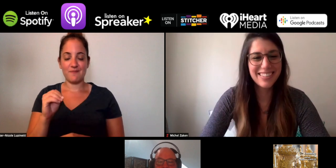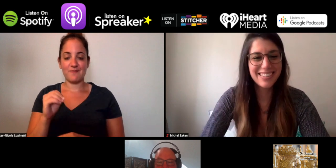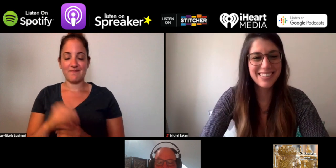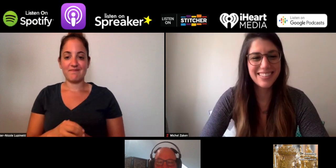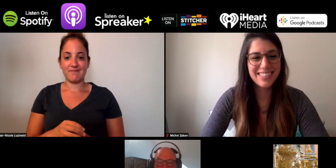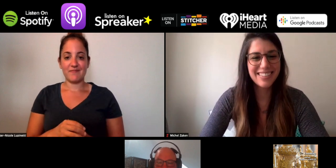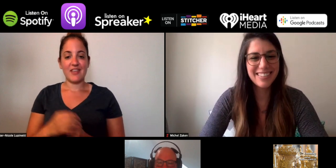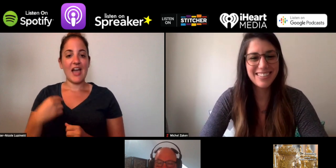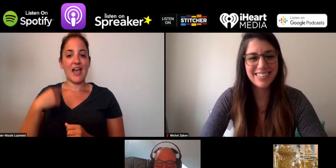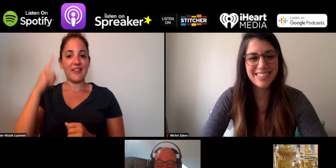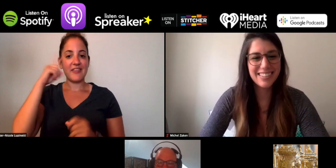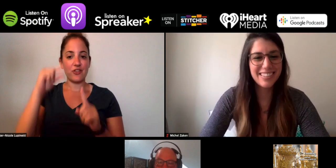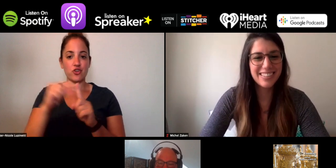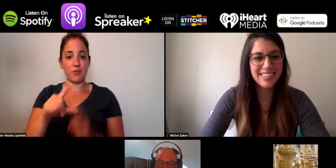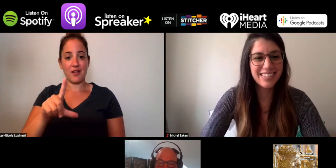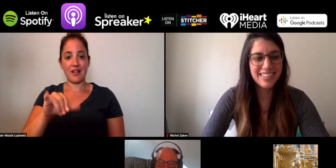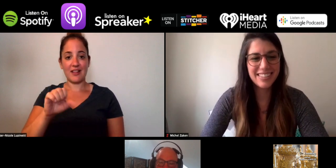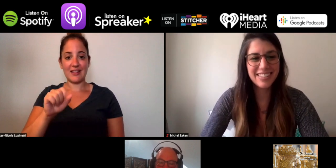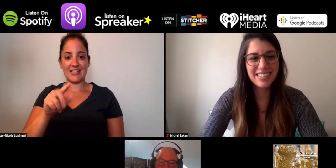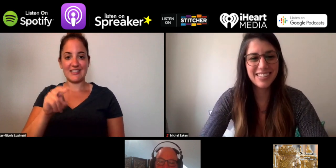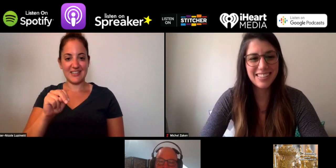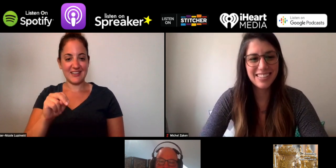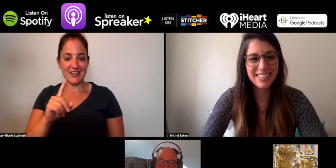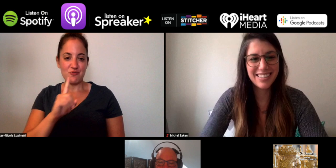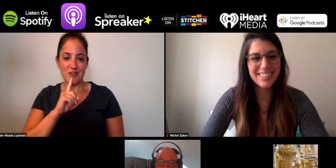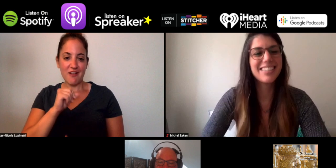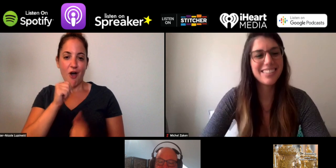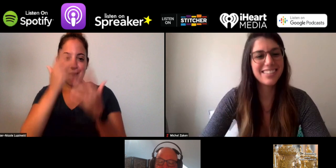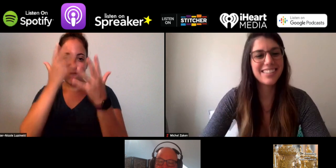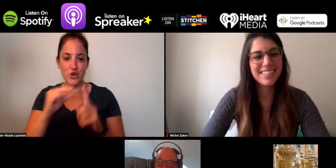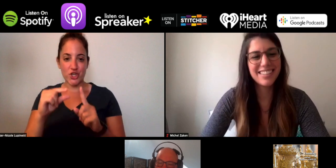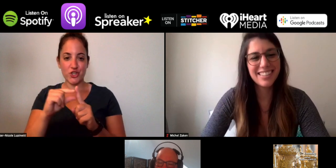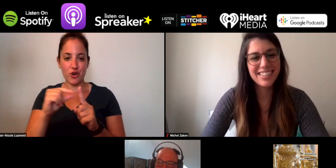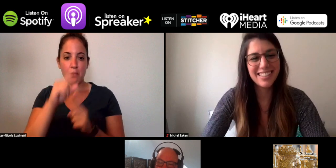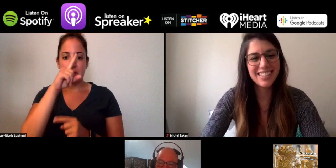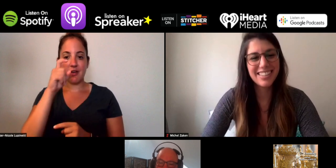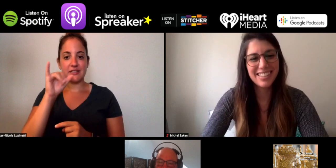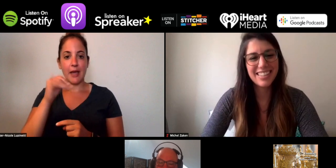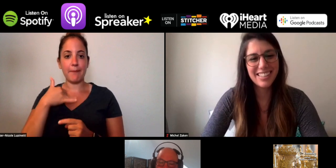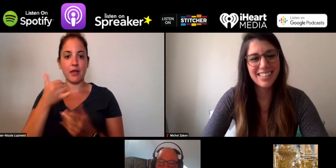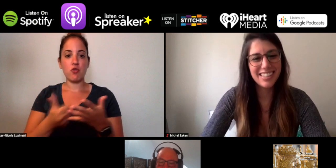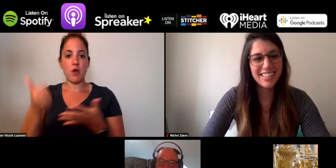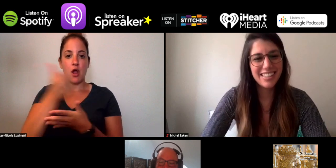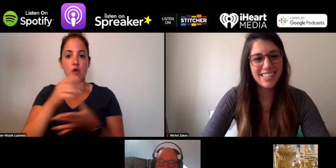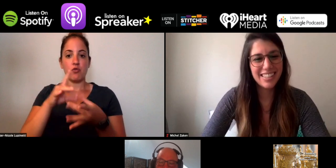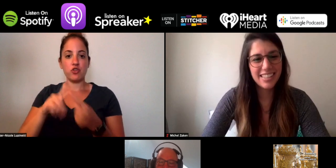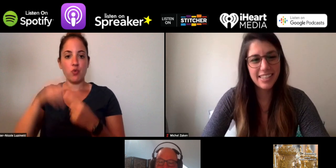I think the term listen is an unfortunate term because it seems to primarily refer to